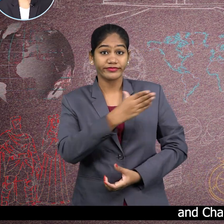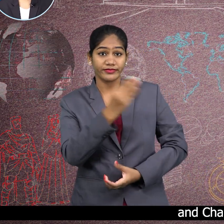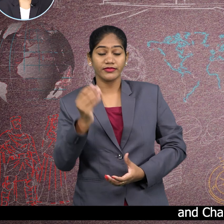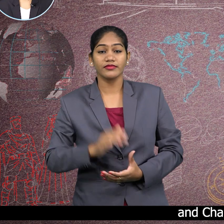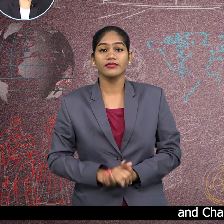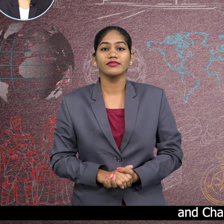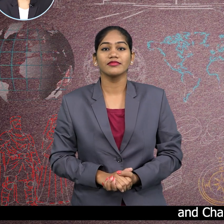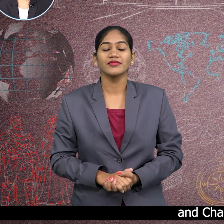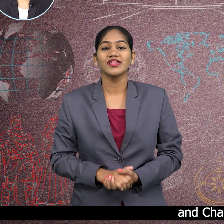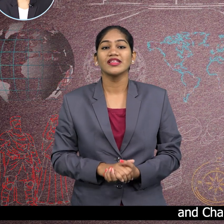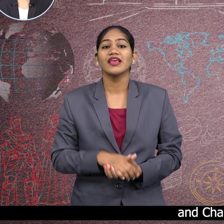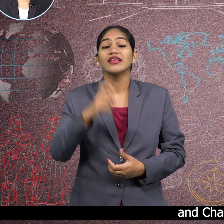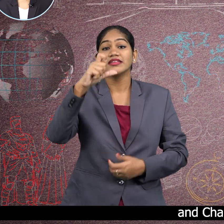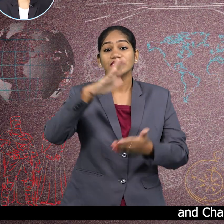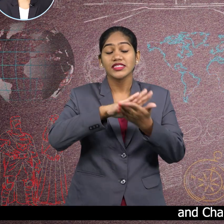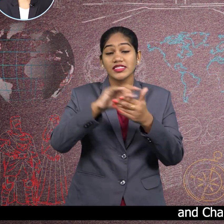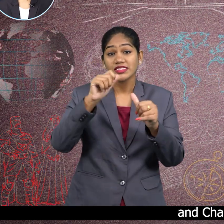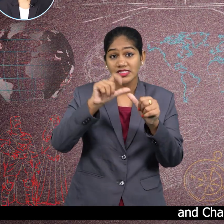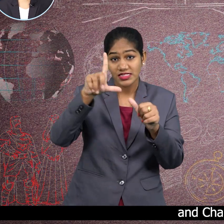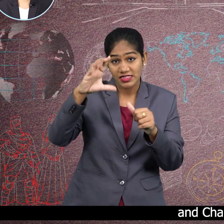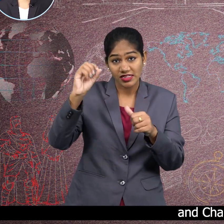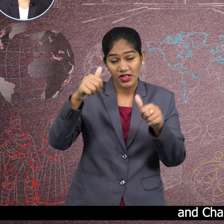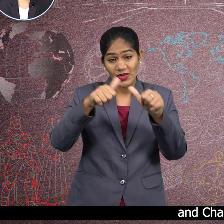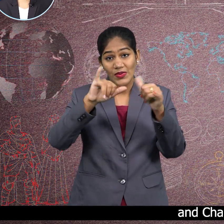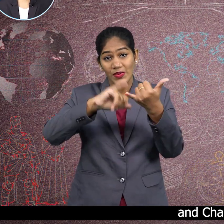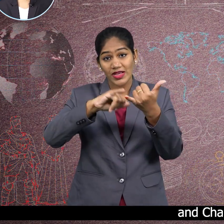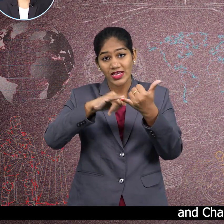and Chalo Assembly.